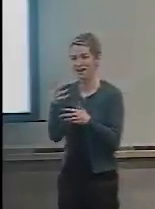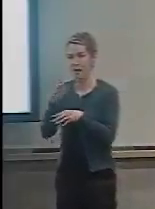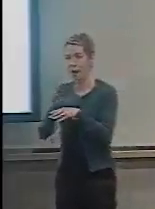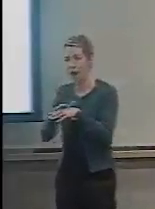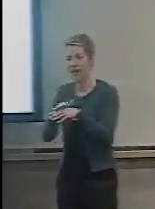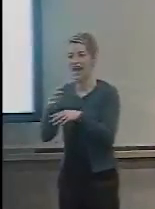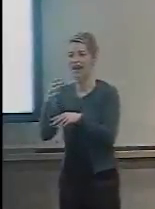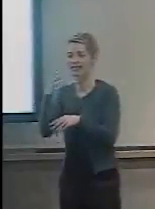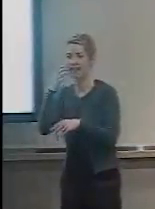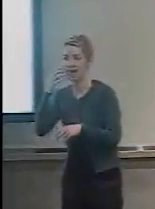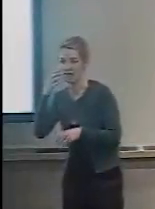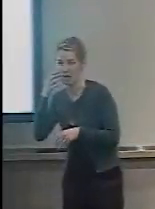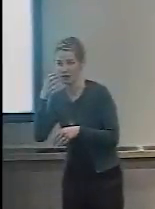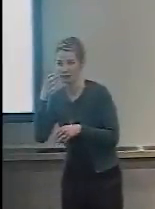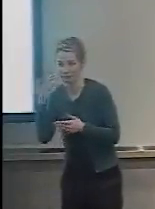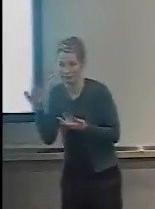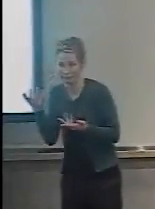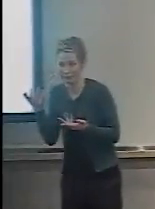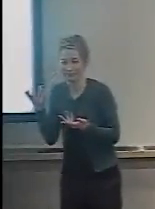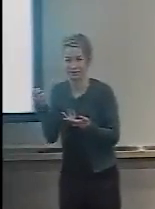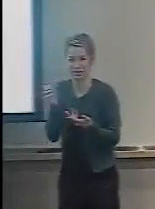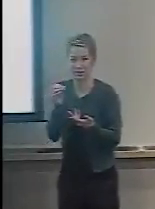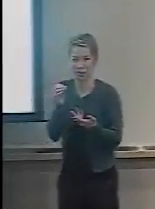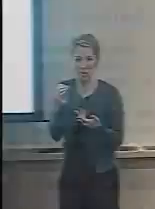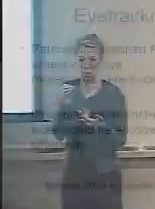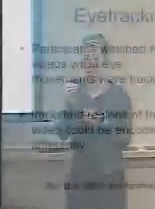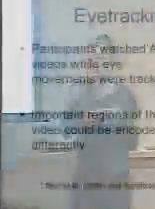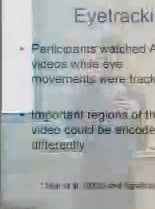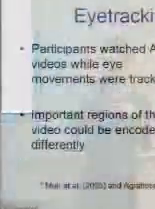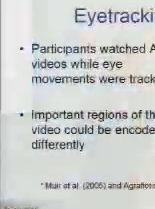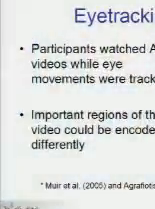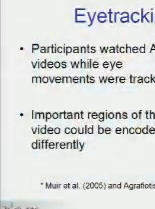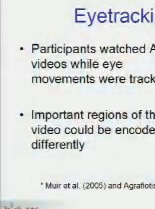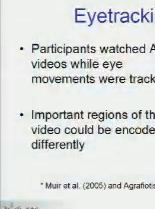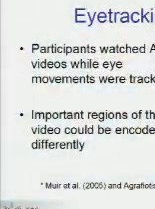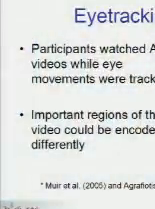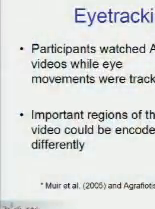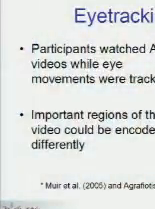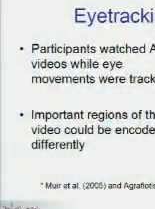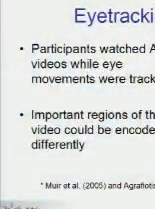all. So there doesn't seem to be, the focus group basically says, go ahead.